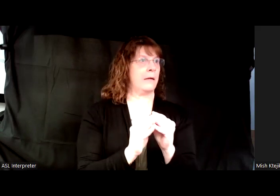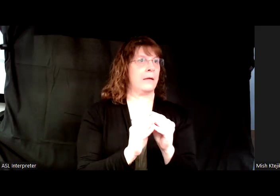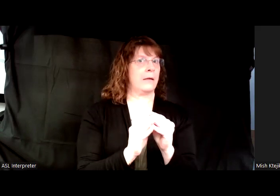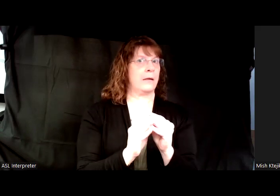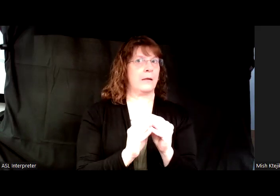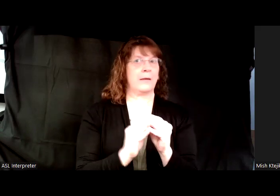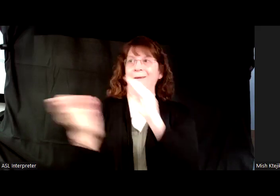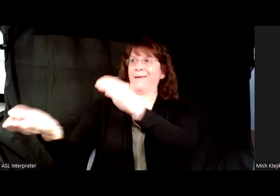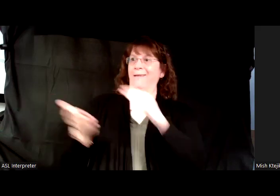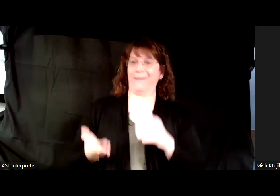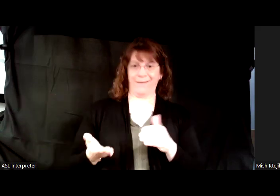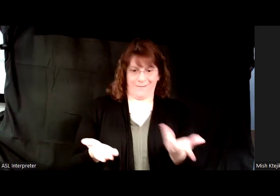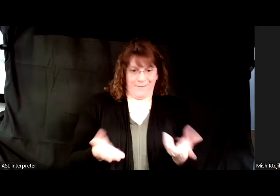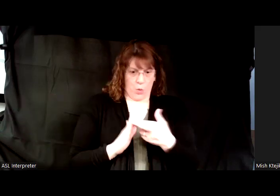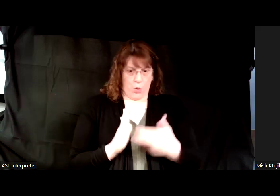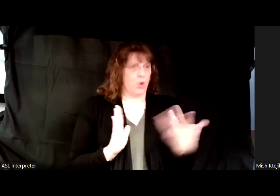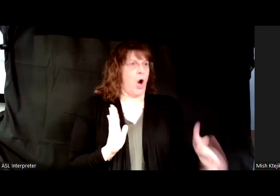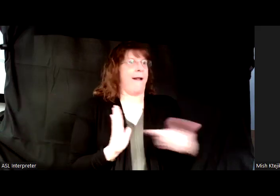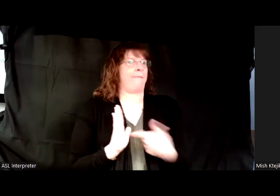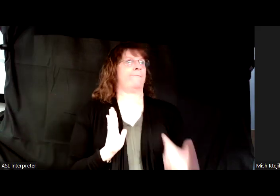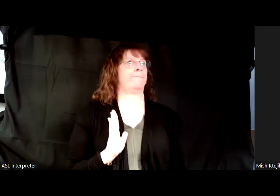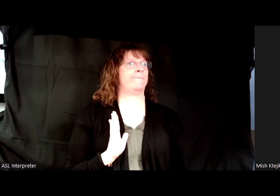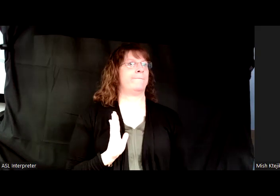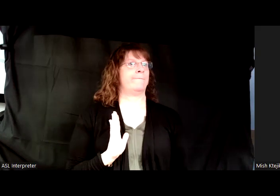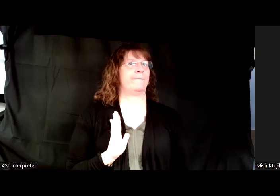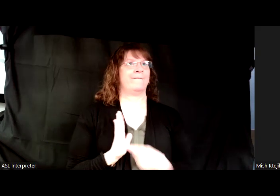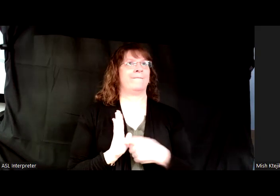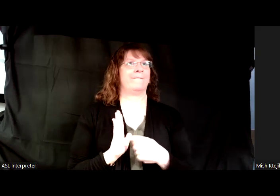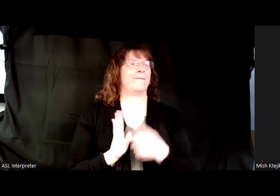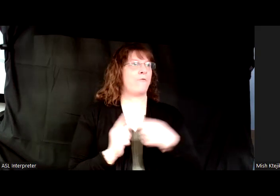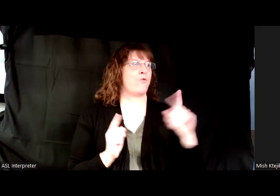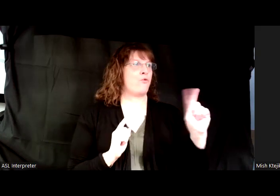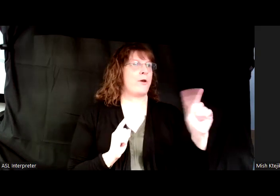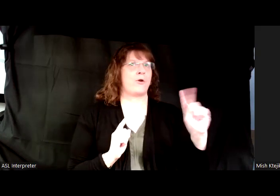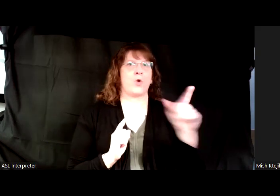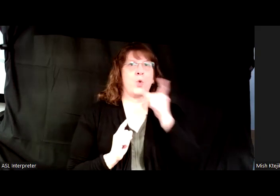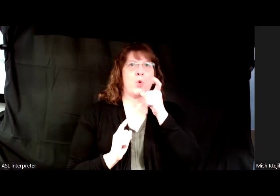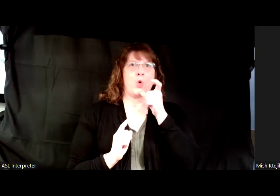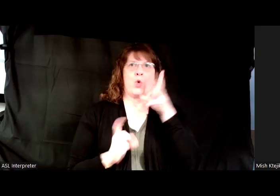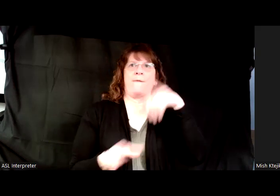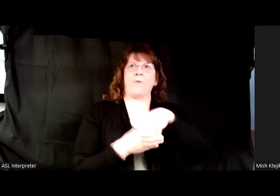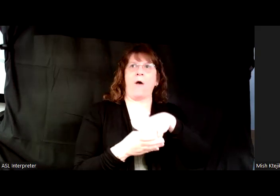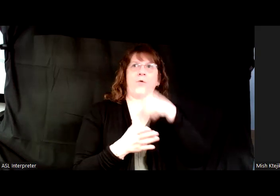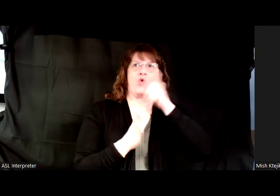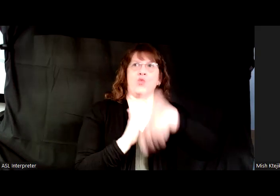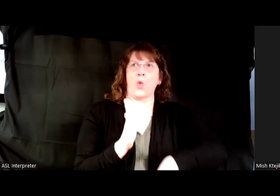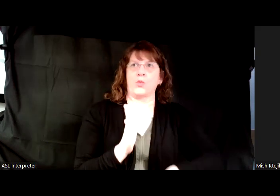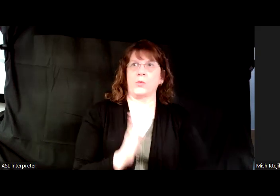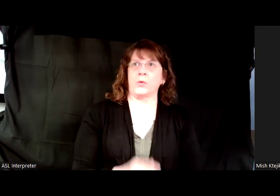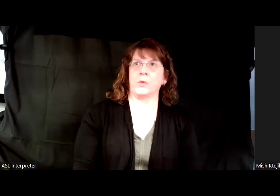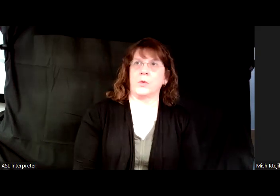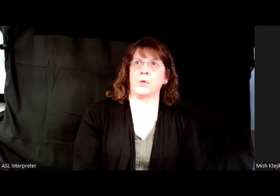even convened, they were given a set of rules that were already decided. So I wonder, where is that